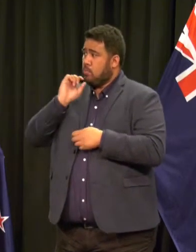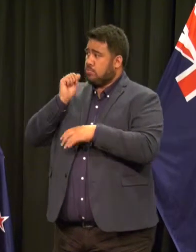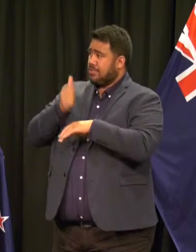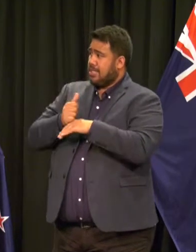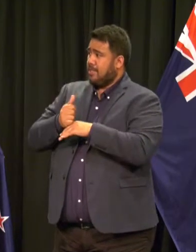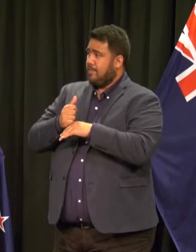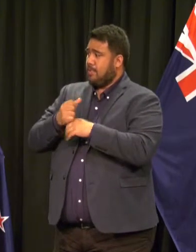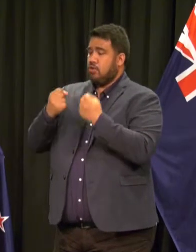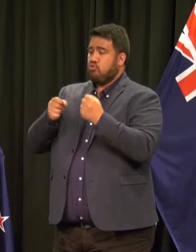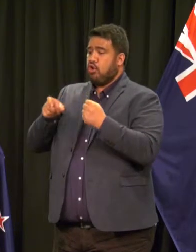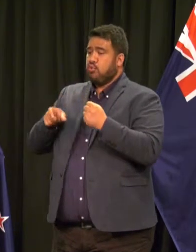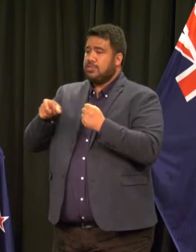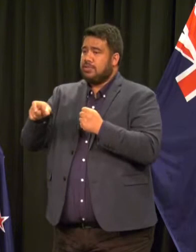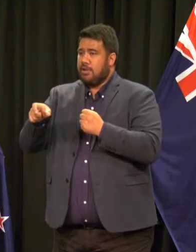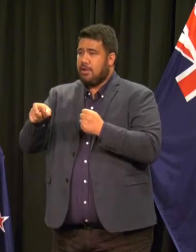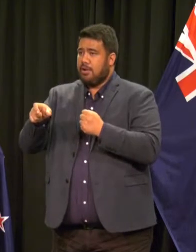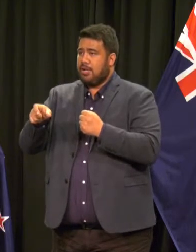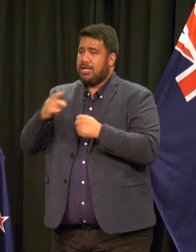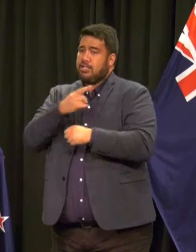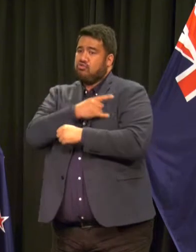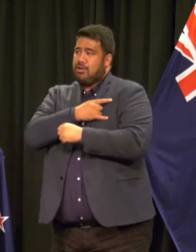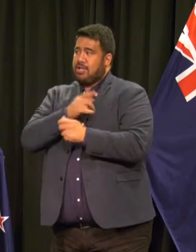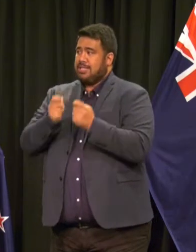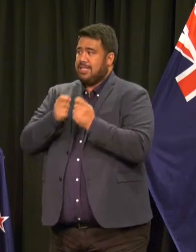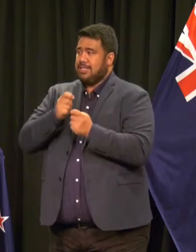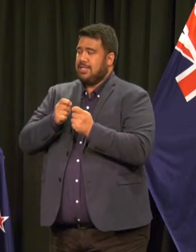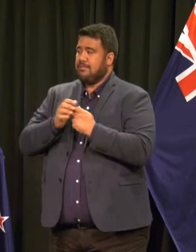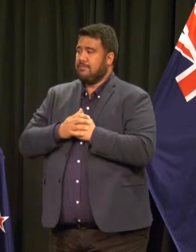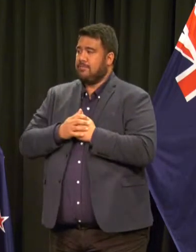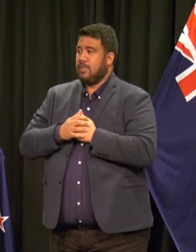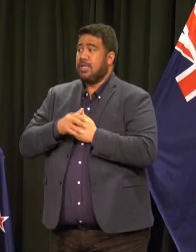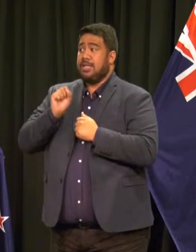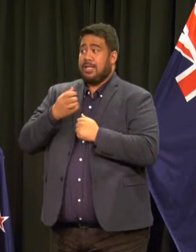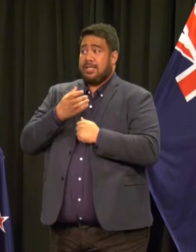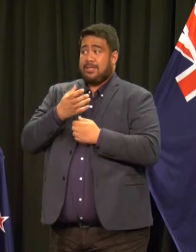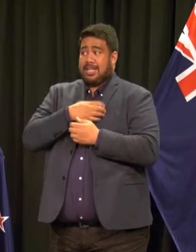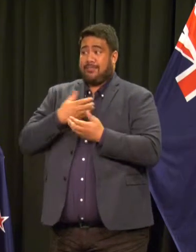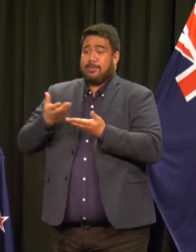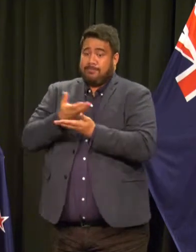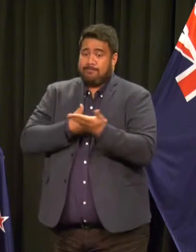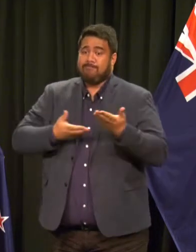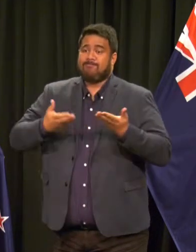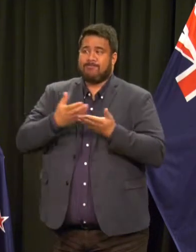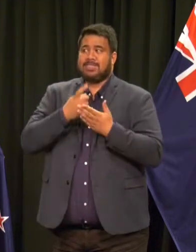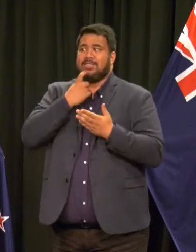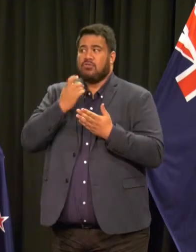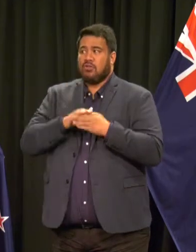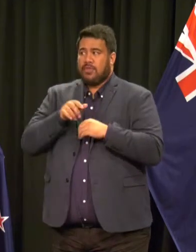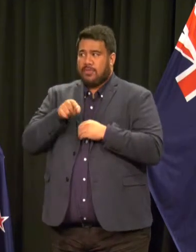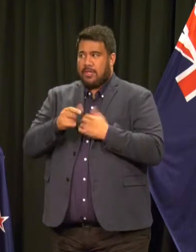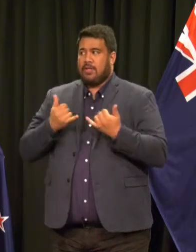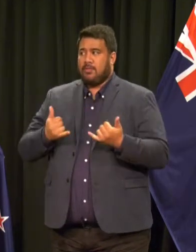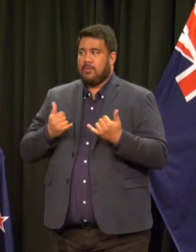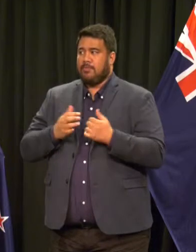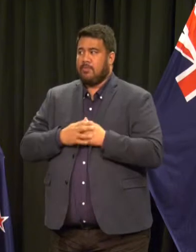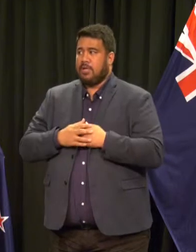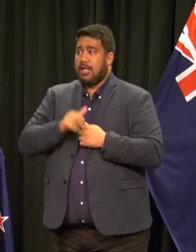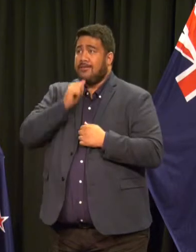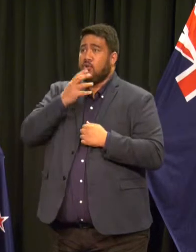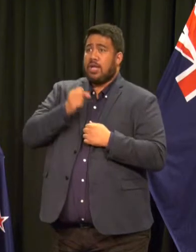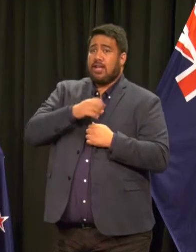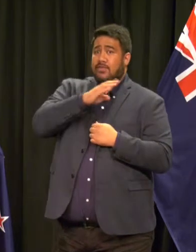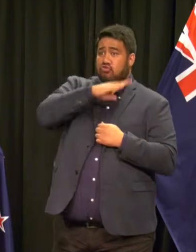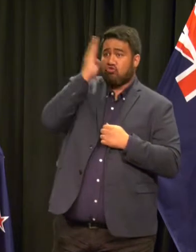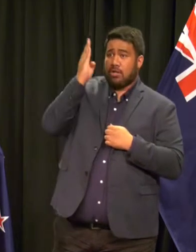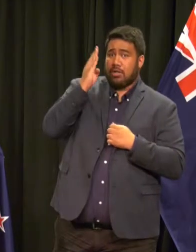testing? The government is seriously considering that now. We always have. If you're going to have drunken driving testing, you should have drug-effective